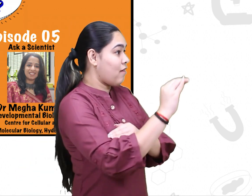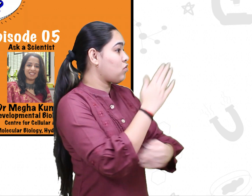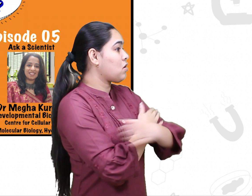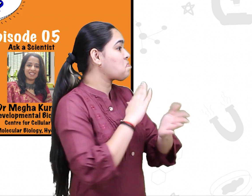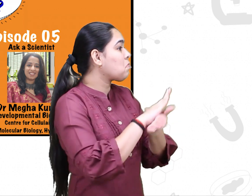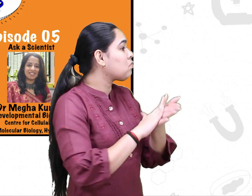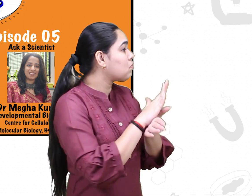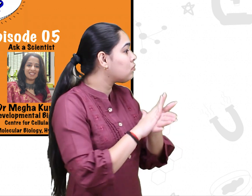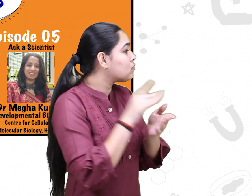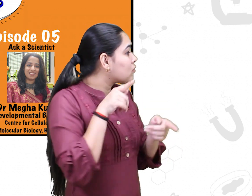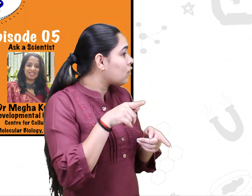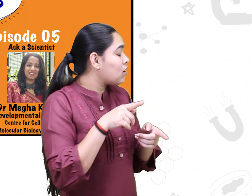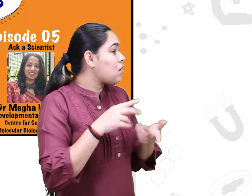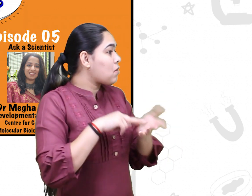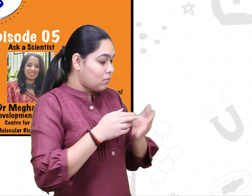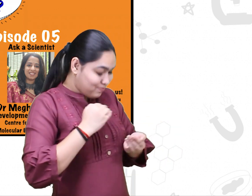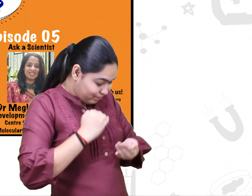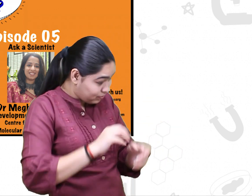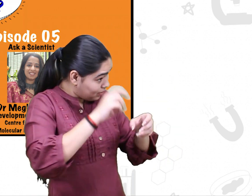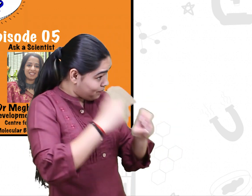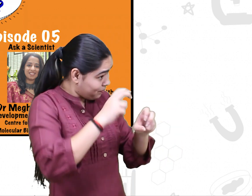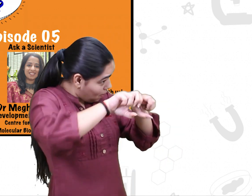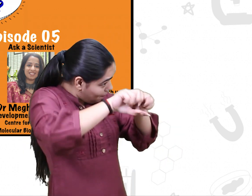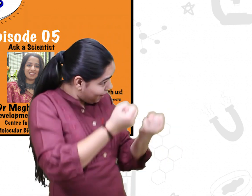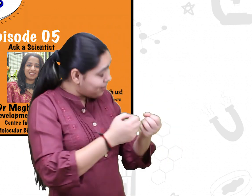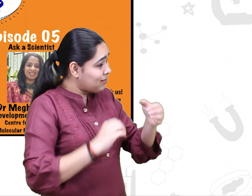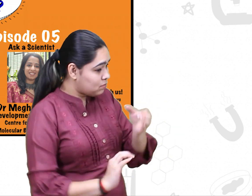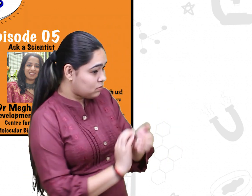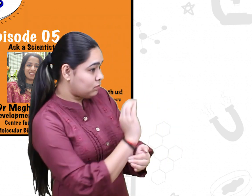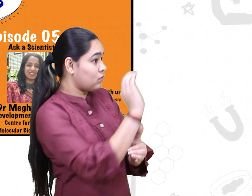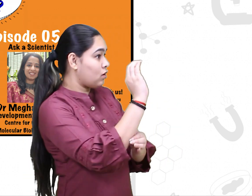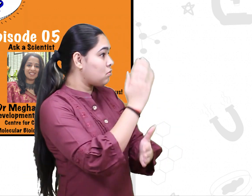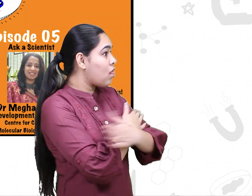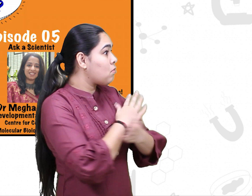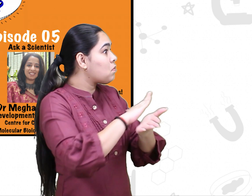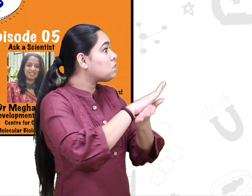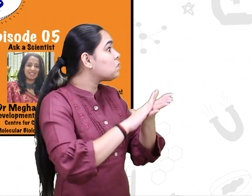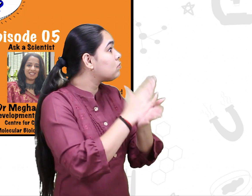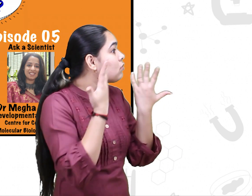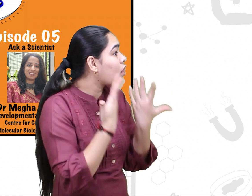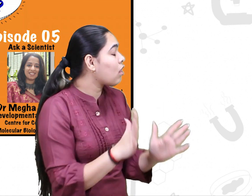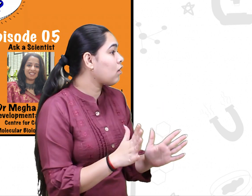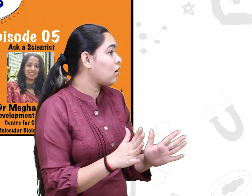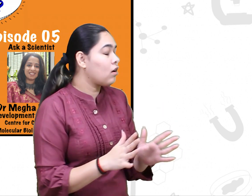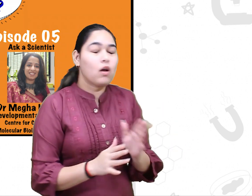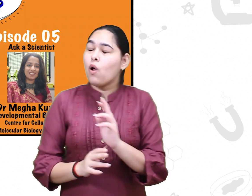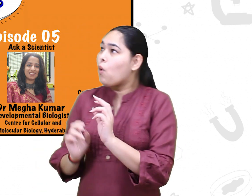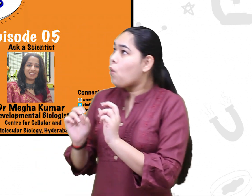snake's embryo. And now, in this younger generation, the snakes that hatched out of the eggs